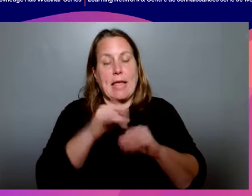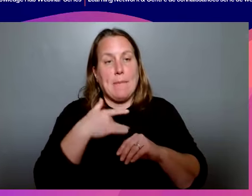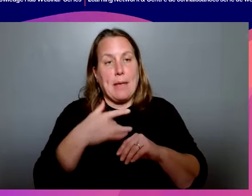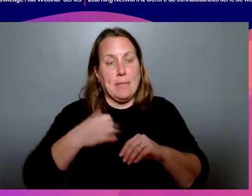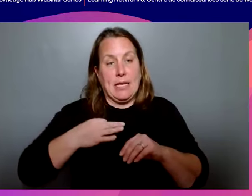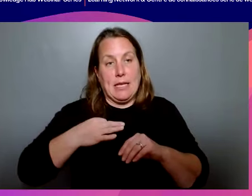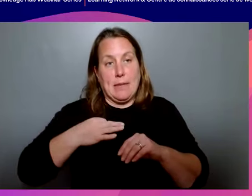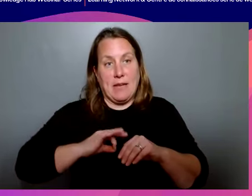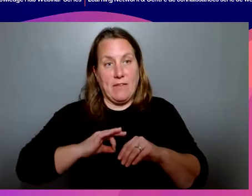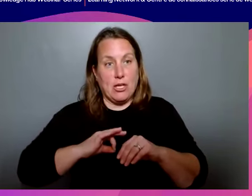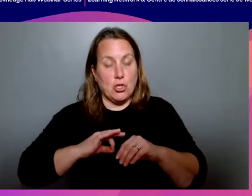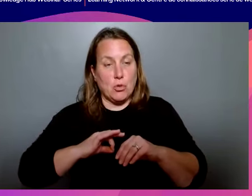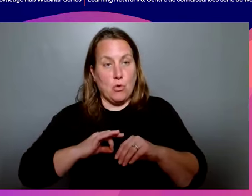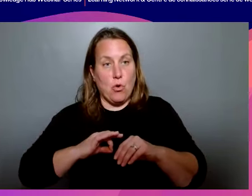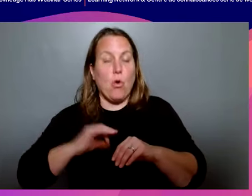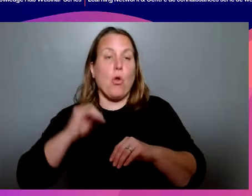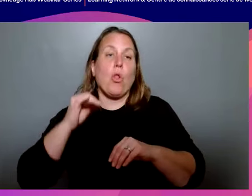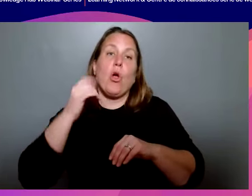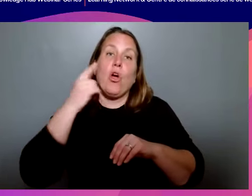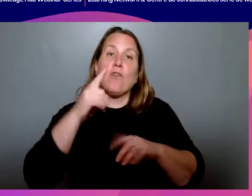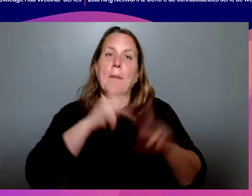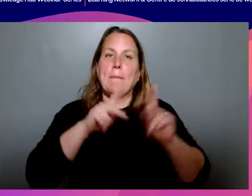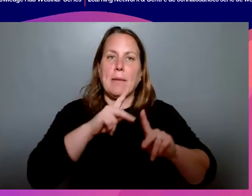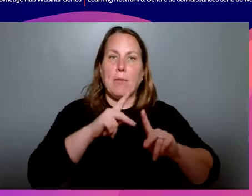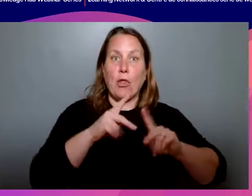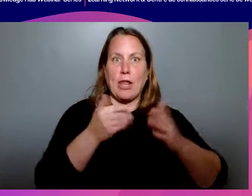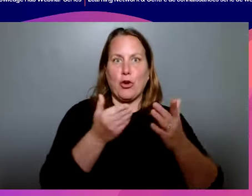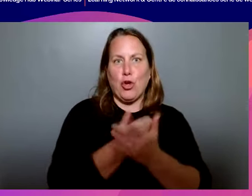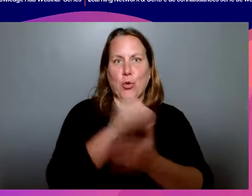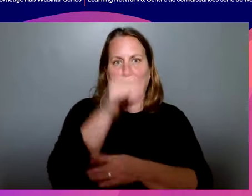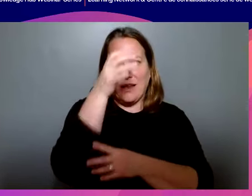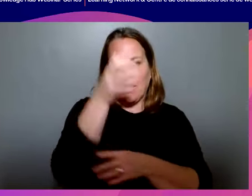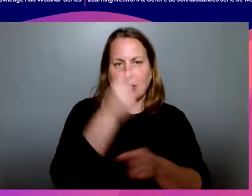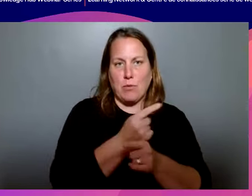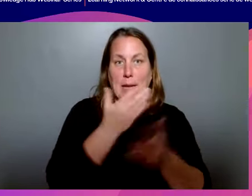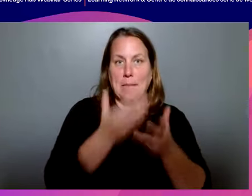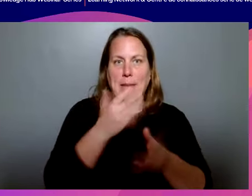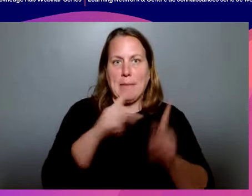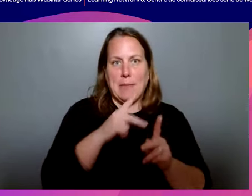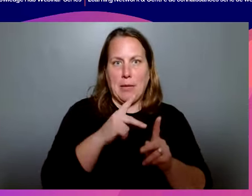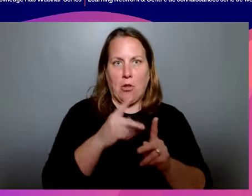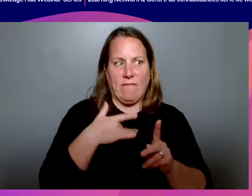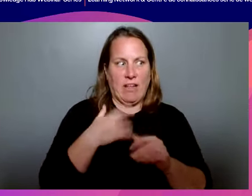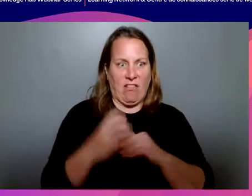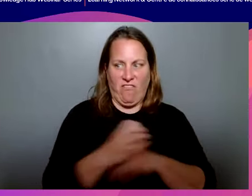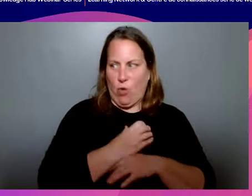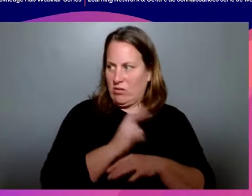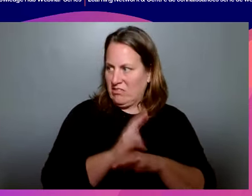violence sector have been learning about them. And so they felt uncomfortable and sort of forced into